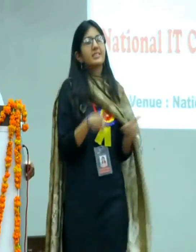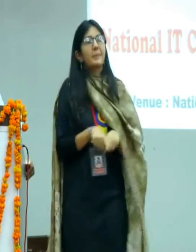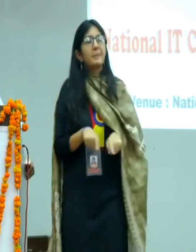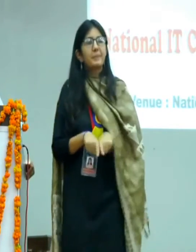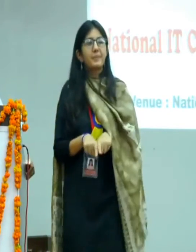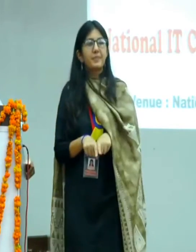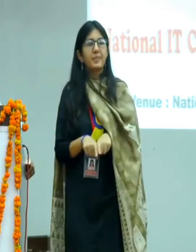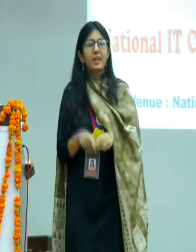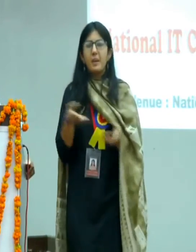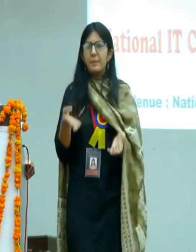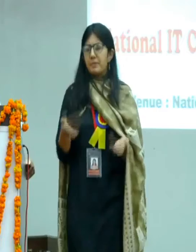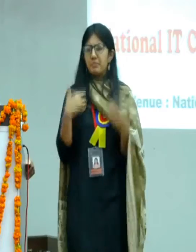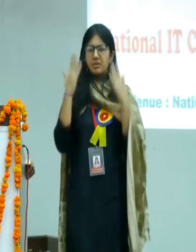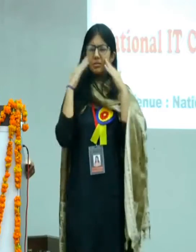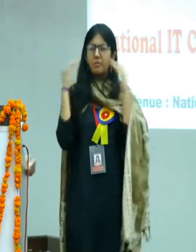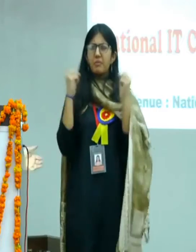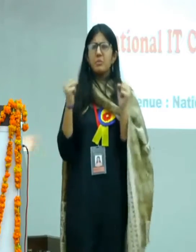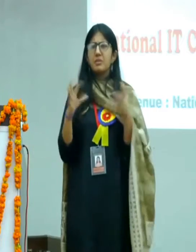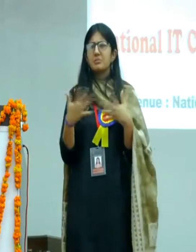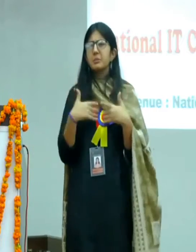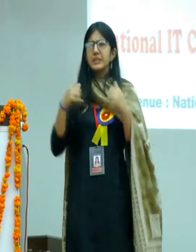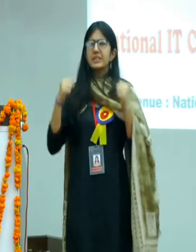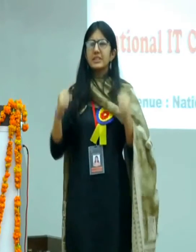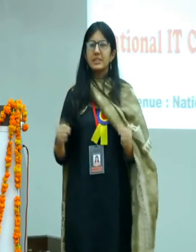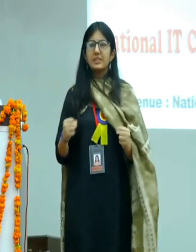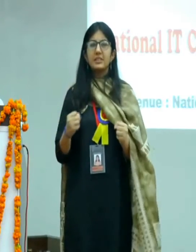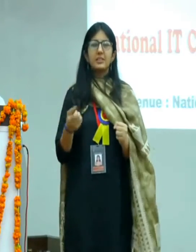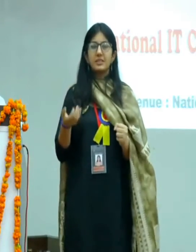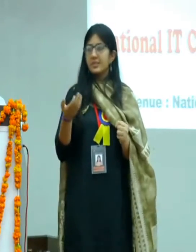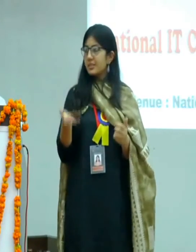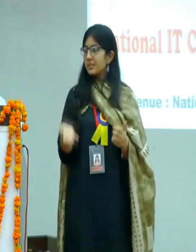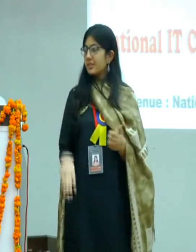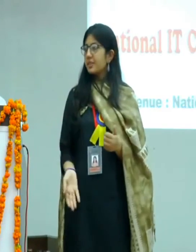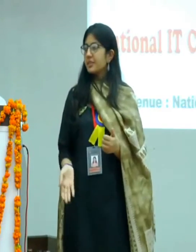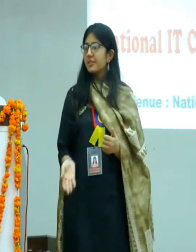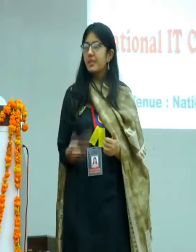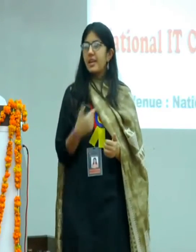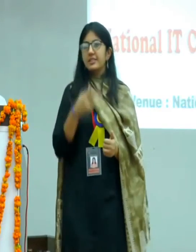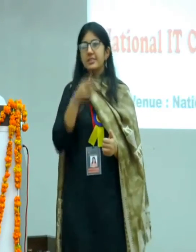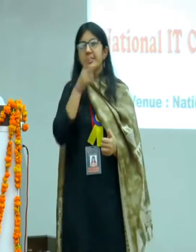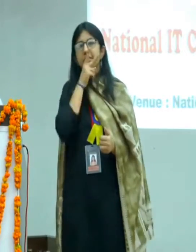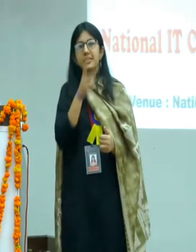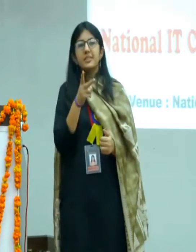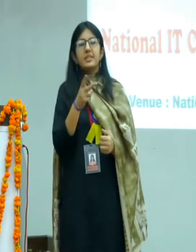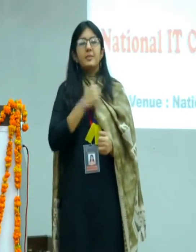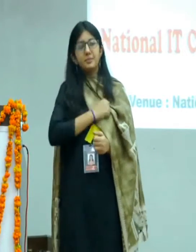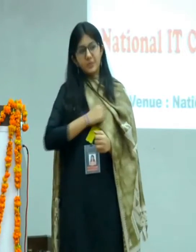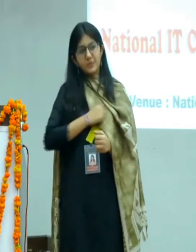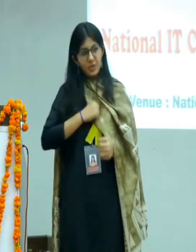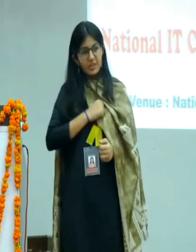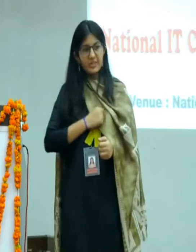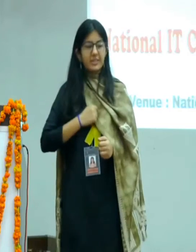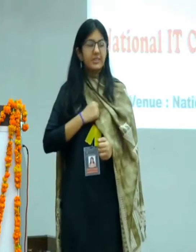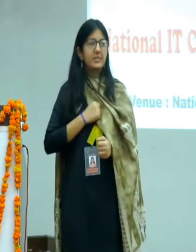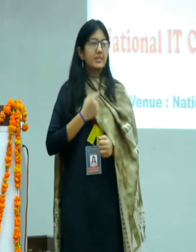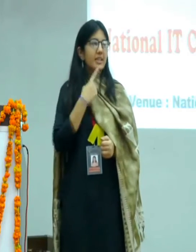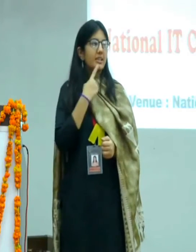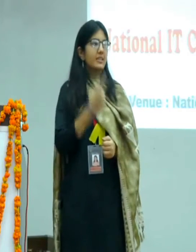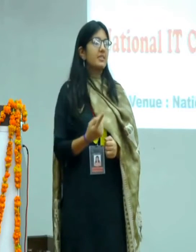I'm not feeling very comfortable that I'm sitting in front of him. So I sincerely apologize.